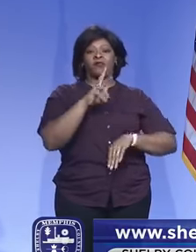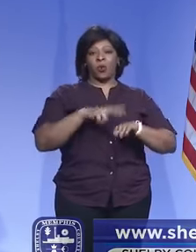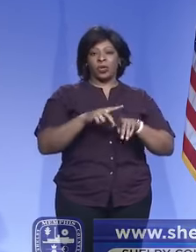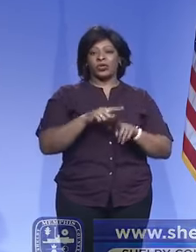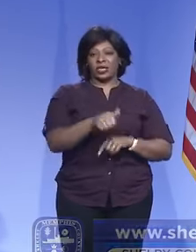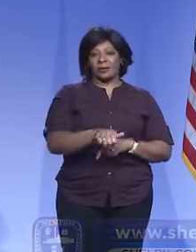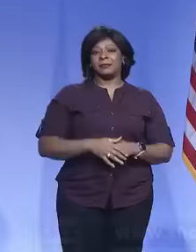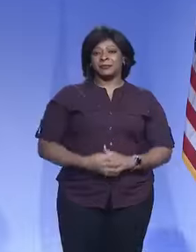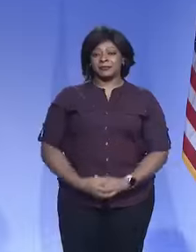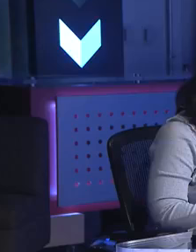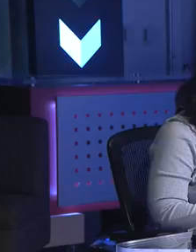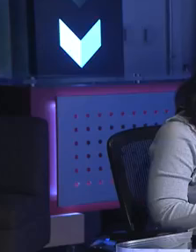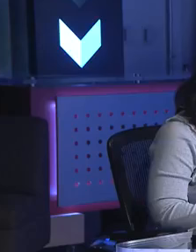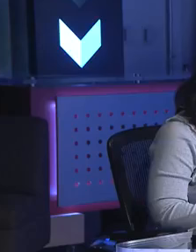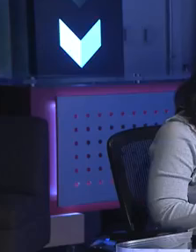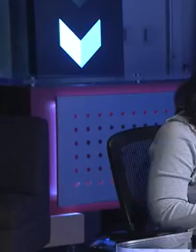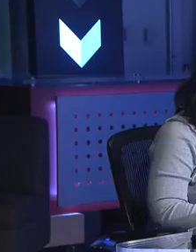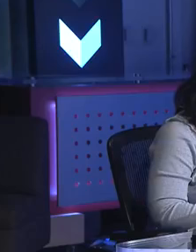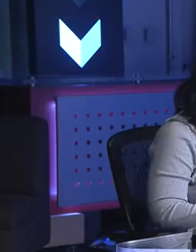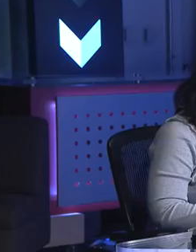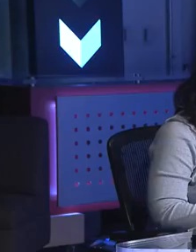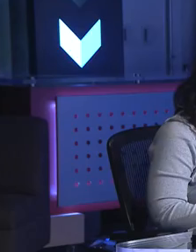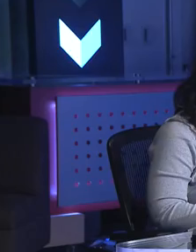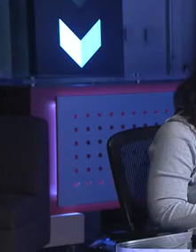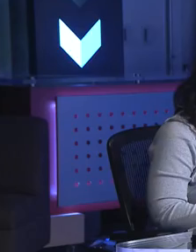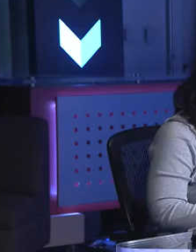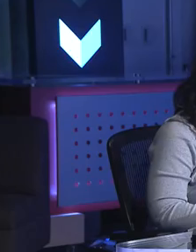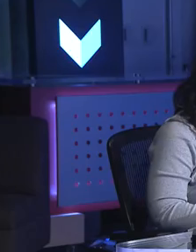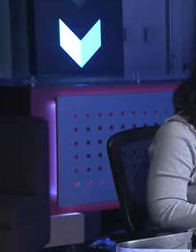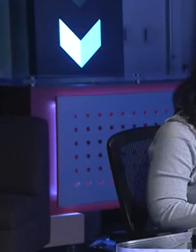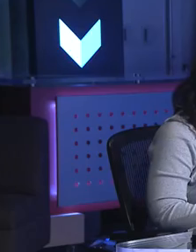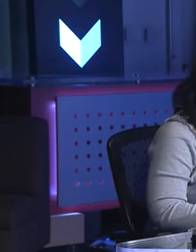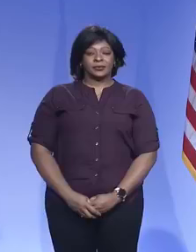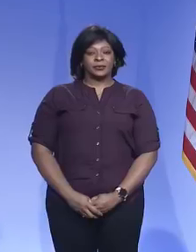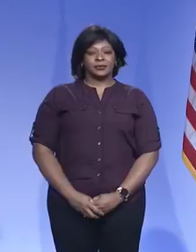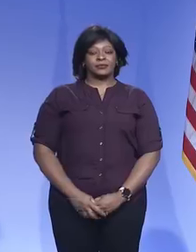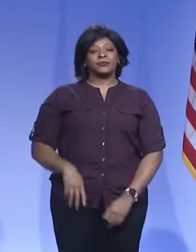accordingly. Kendall Downing, WMC.